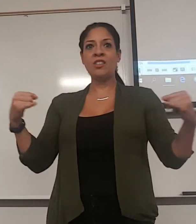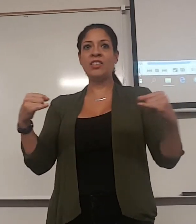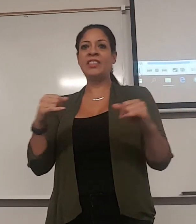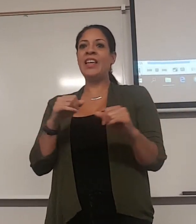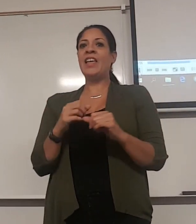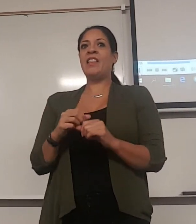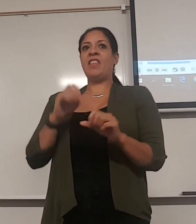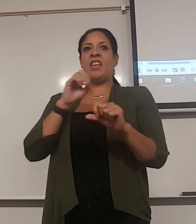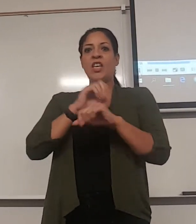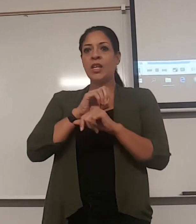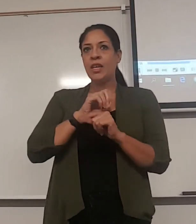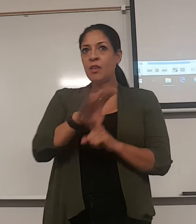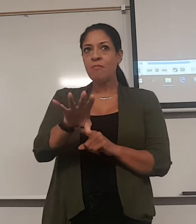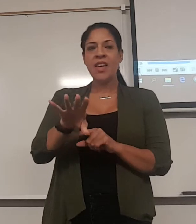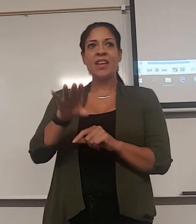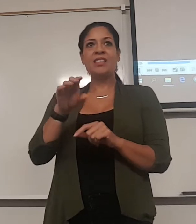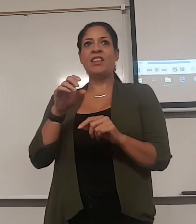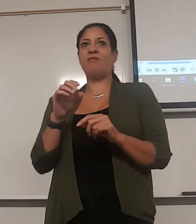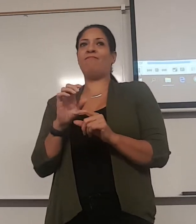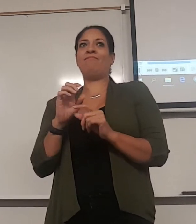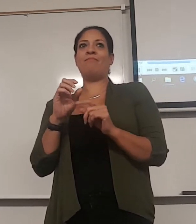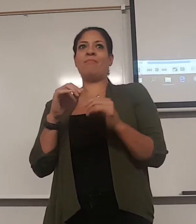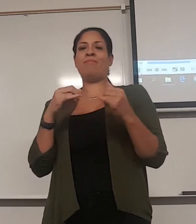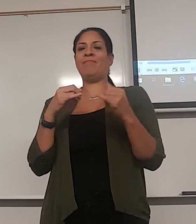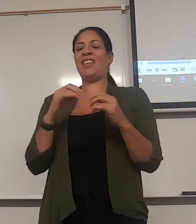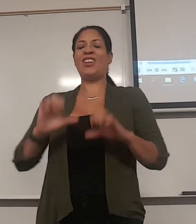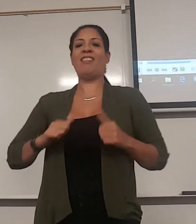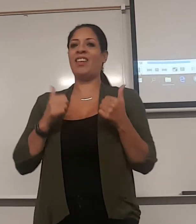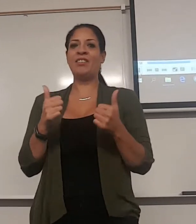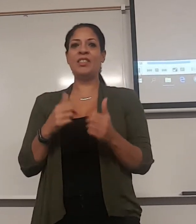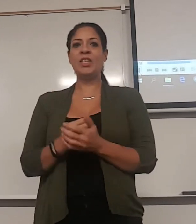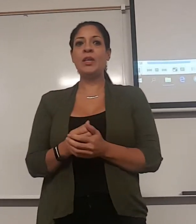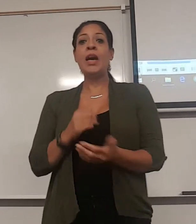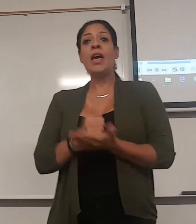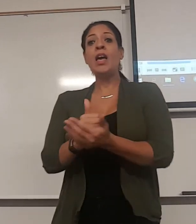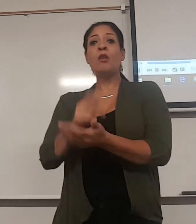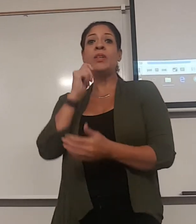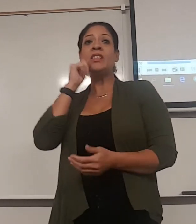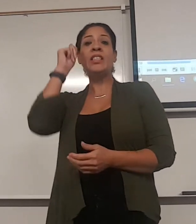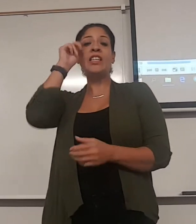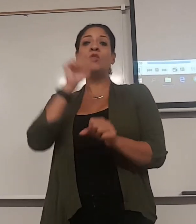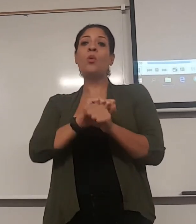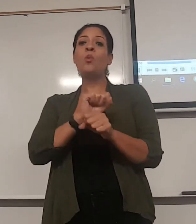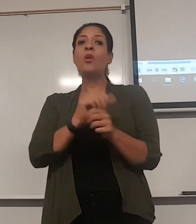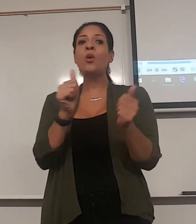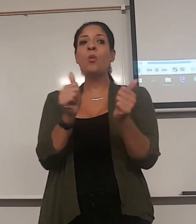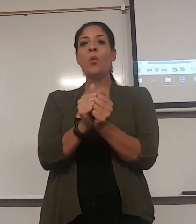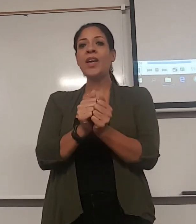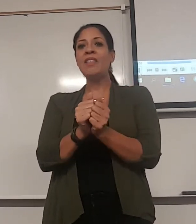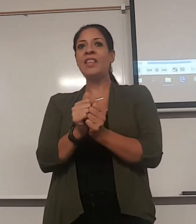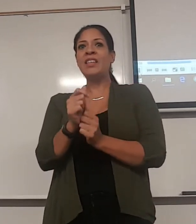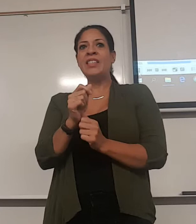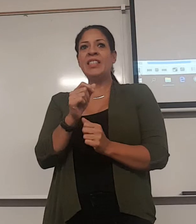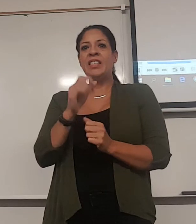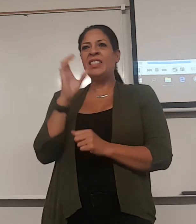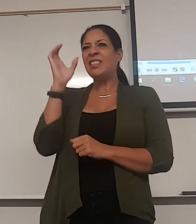lives. My aims are to assist you in helping the teenagers that you work with to discover the key elements of racism and